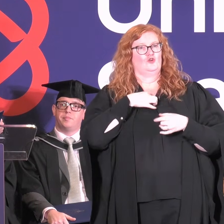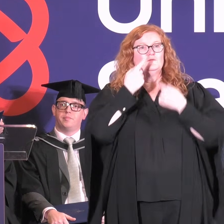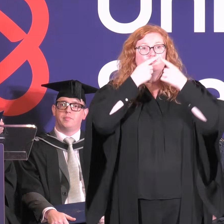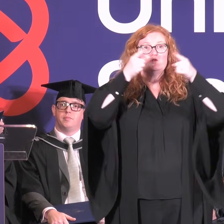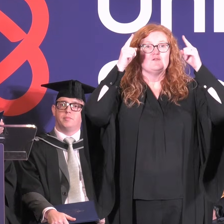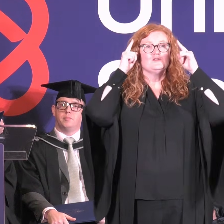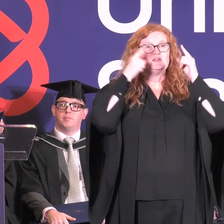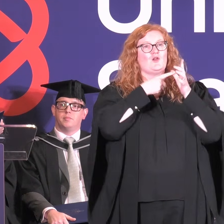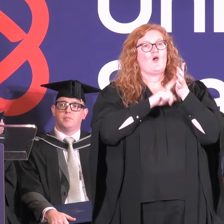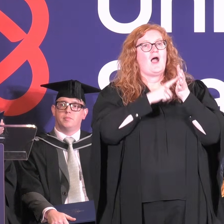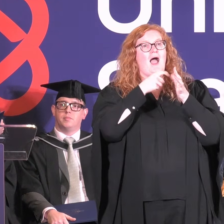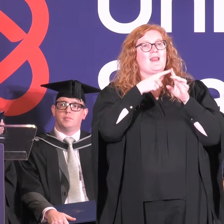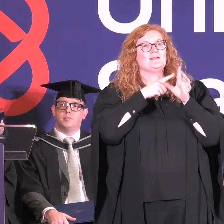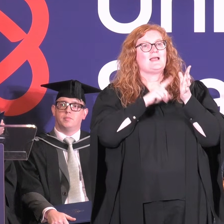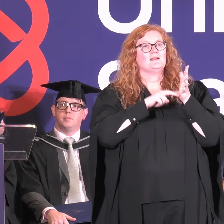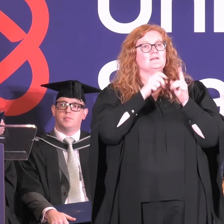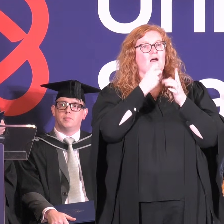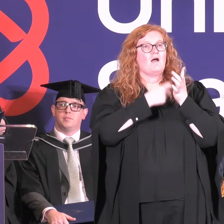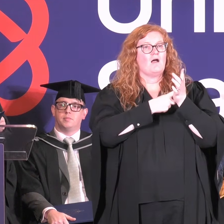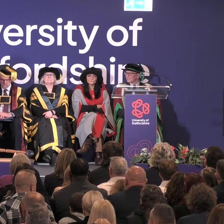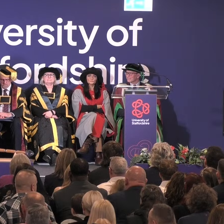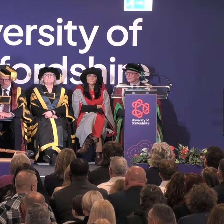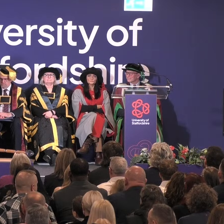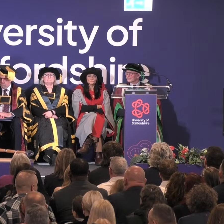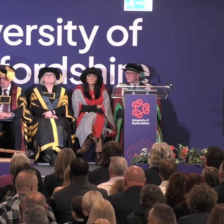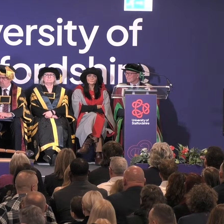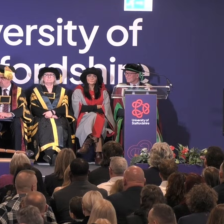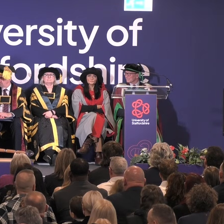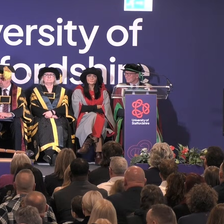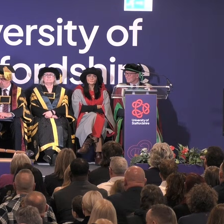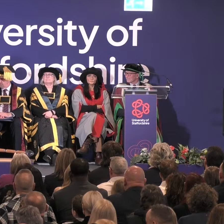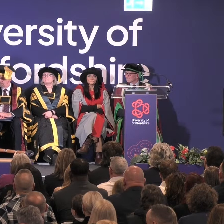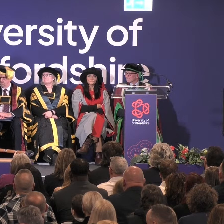to Alexander Murray, OBE.